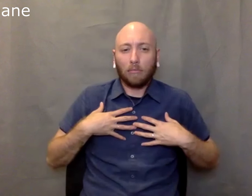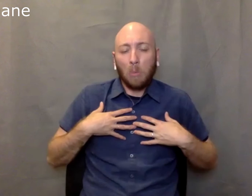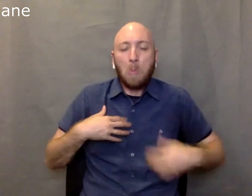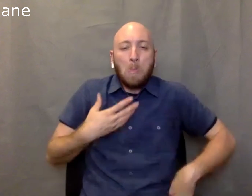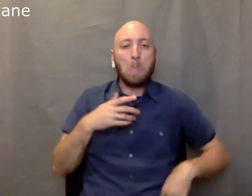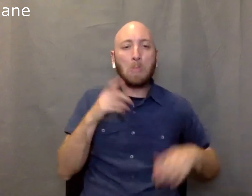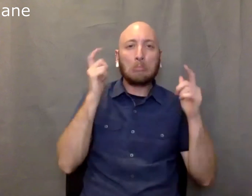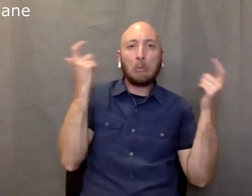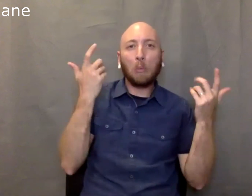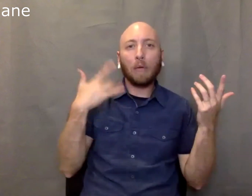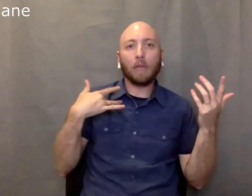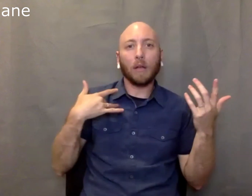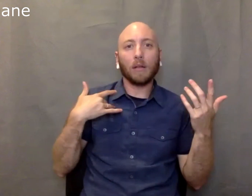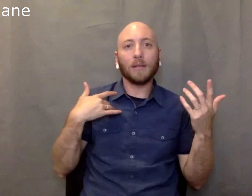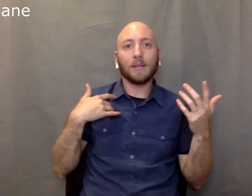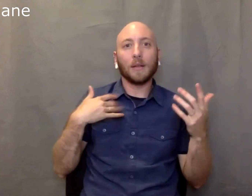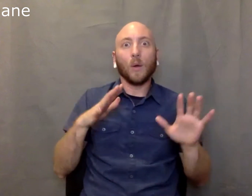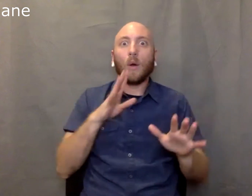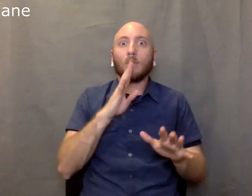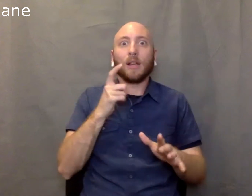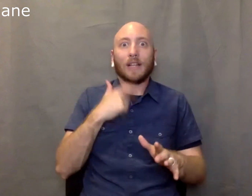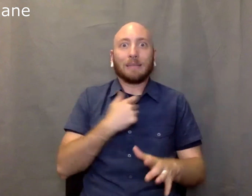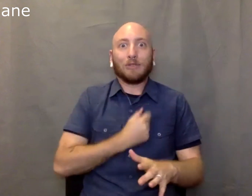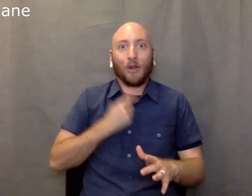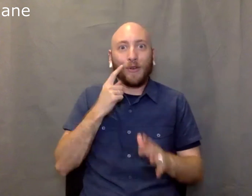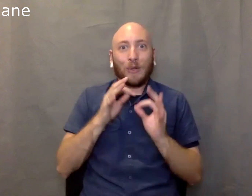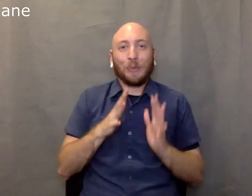excuse me. Oh, I realize I'm talking pretty fast, so I'm really sorry for the interpreter.